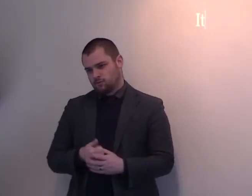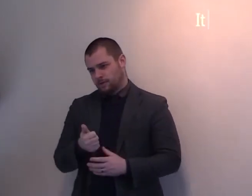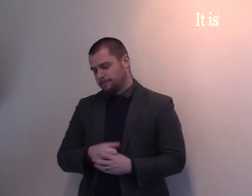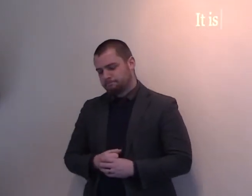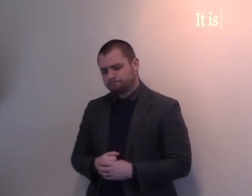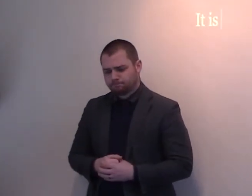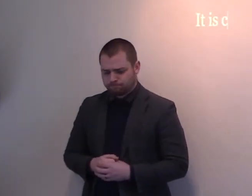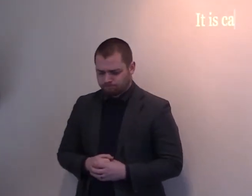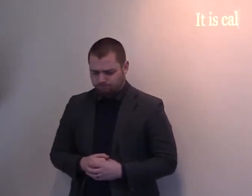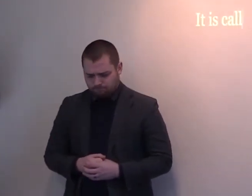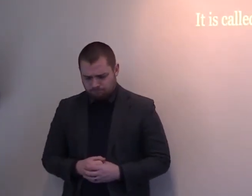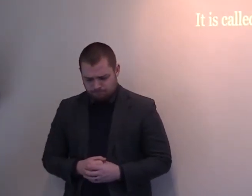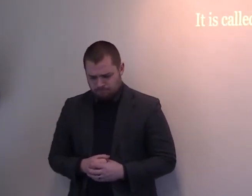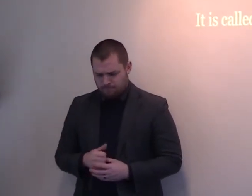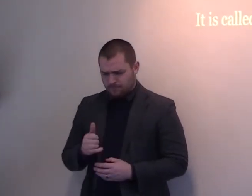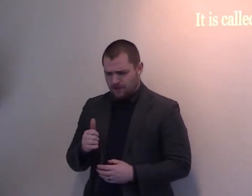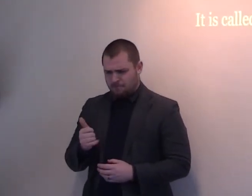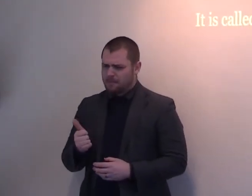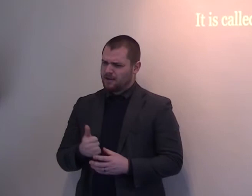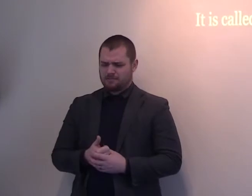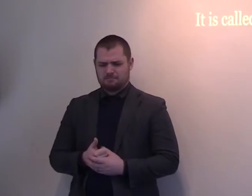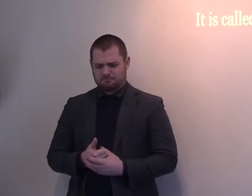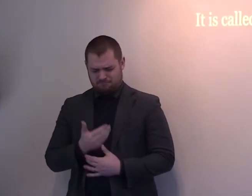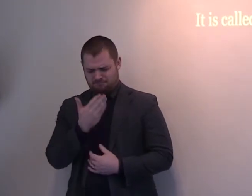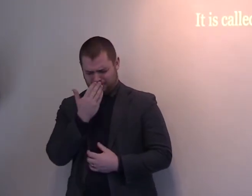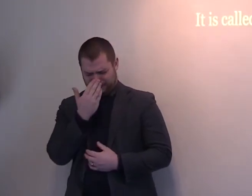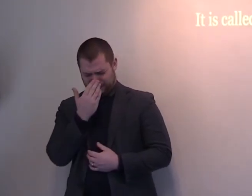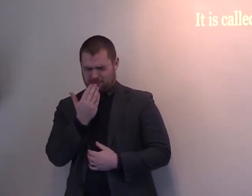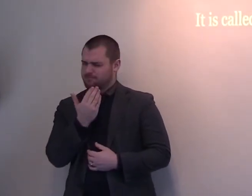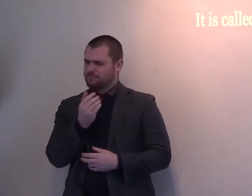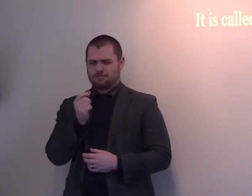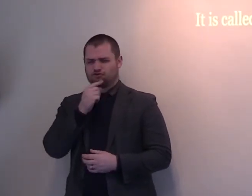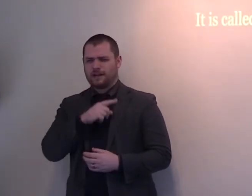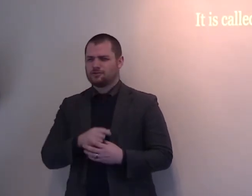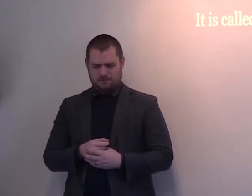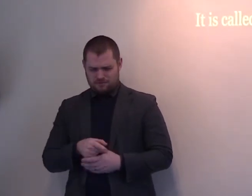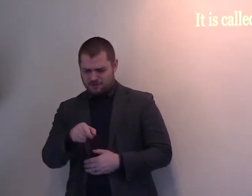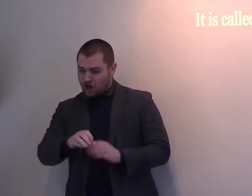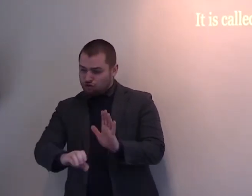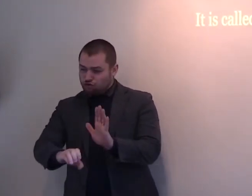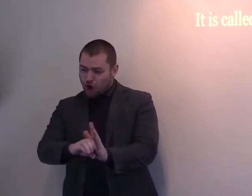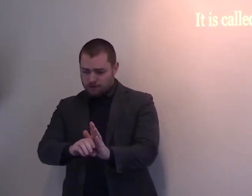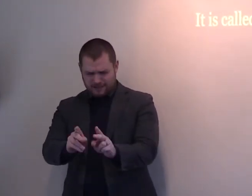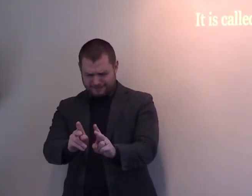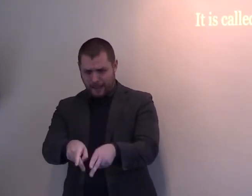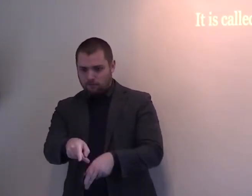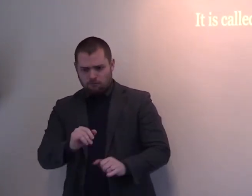It may sound as an oxymoron to speak about a dead church, but here we are. We have